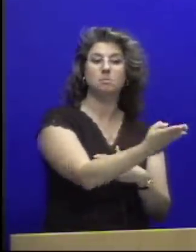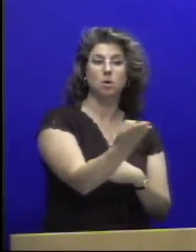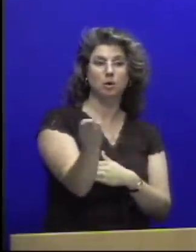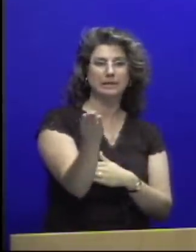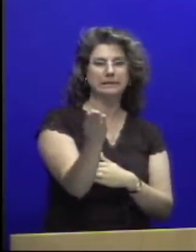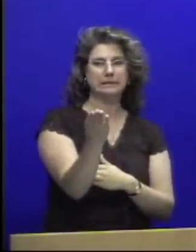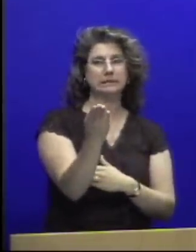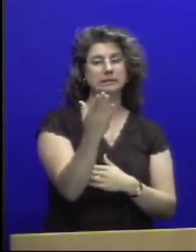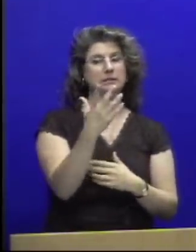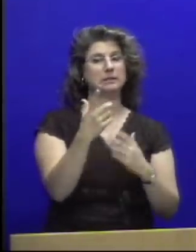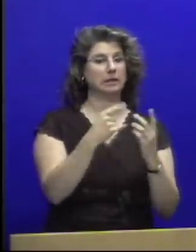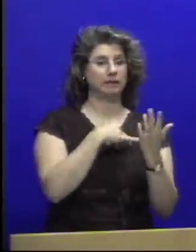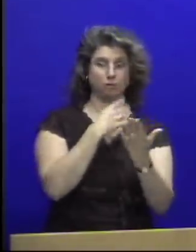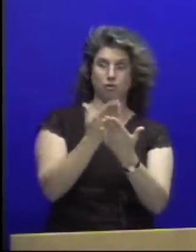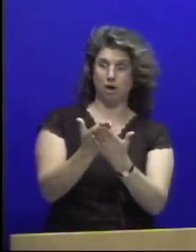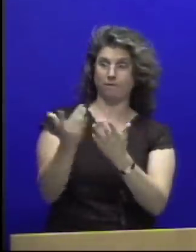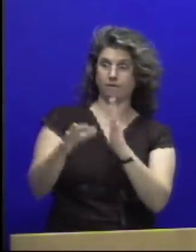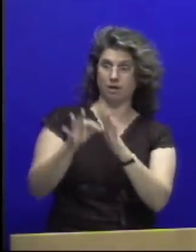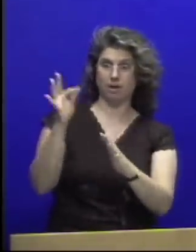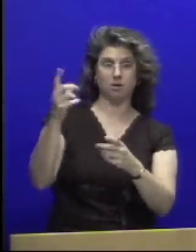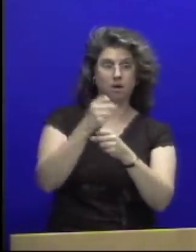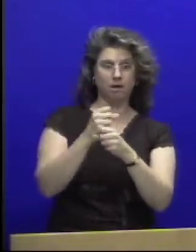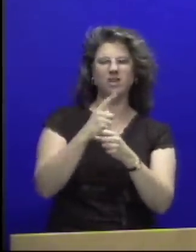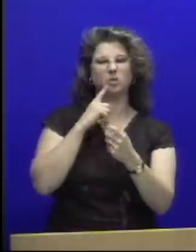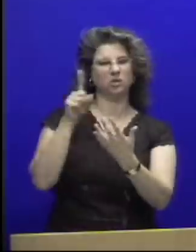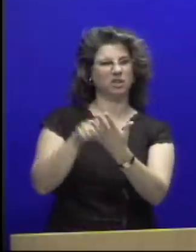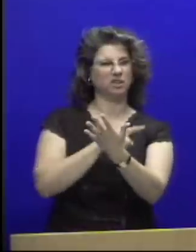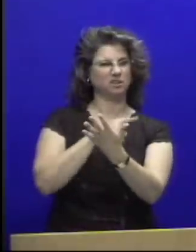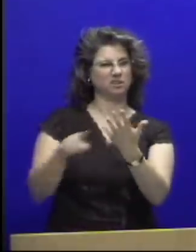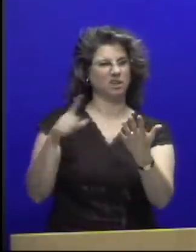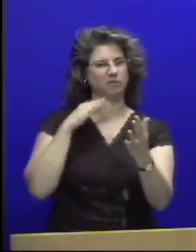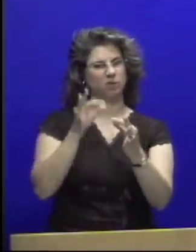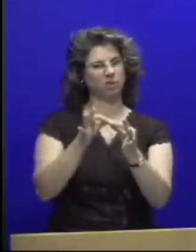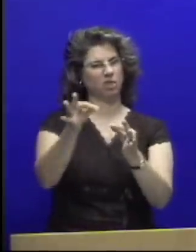may cancel your operation and do it another day.